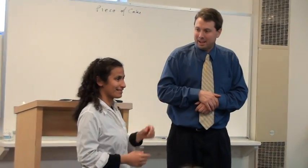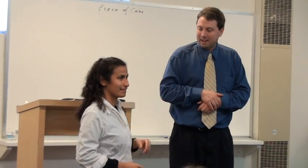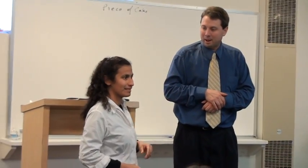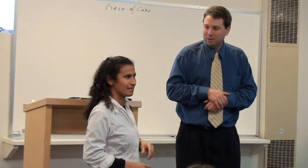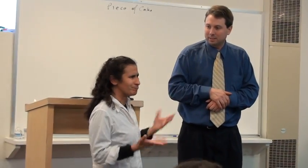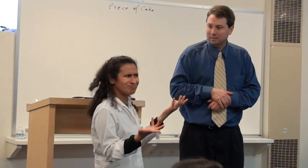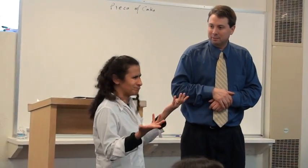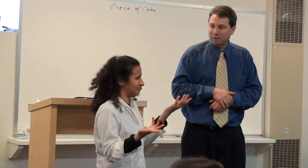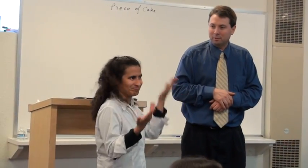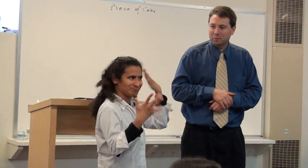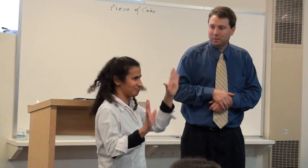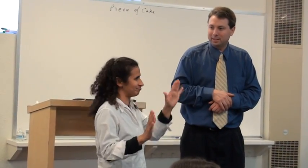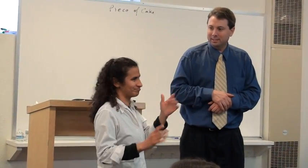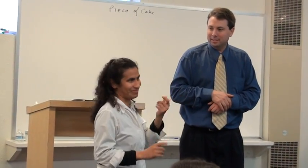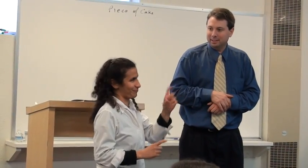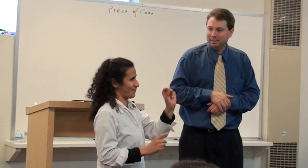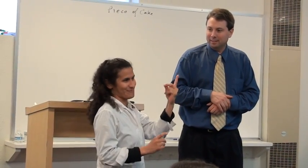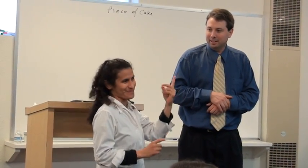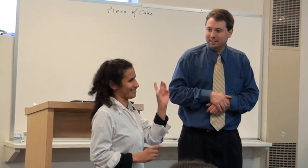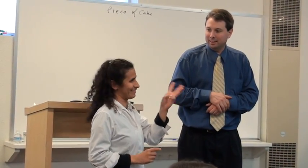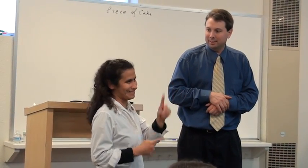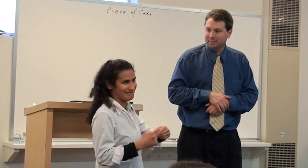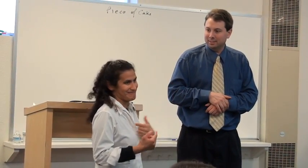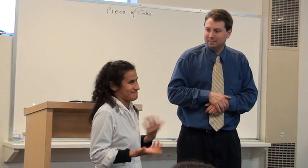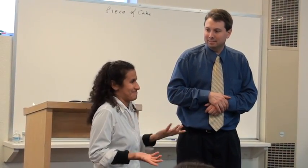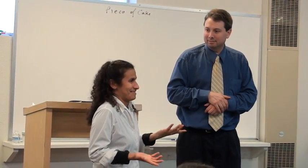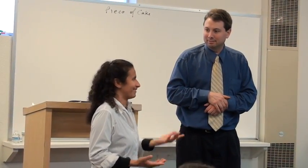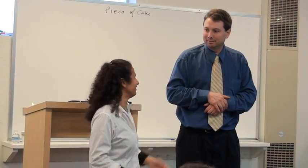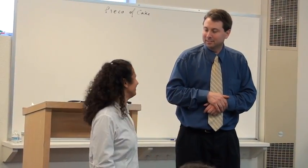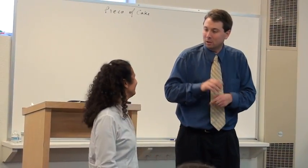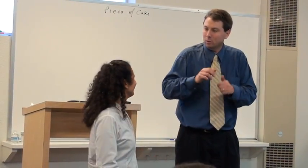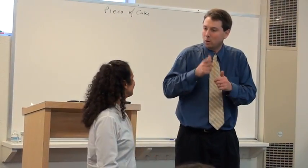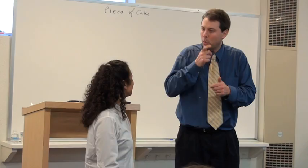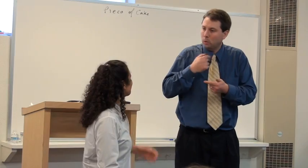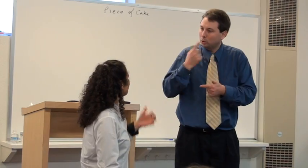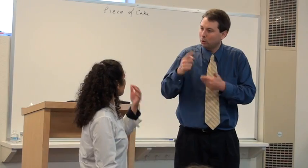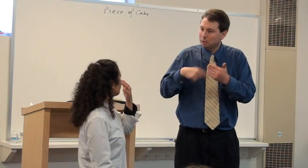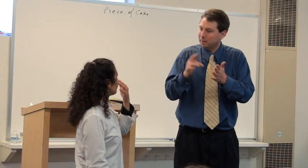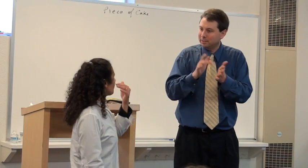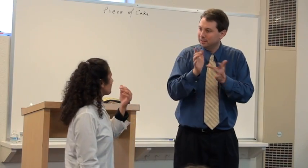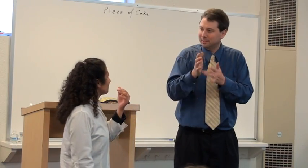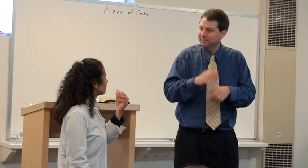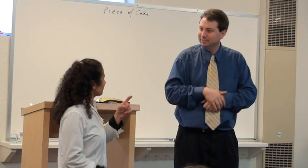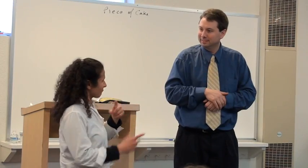I wasn't involved with witnessing or anything. Just so, who told you about Jesus?